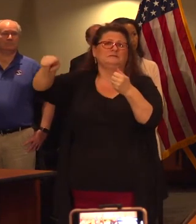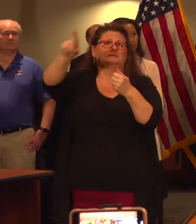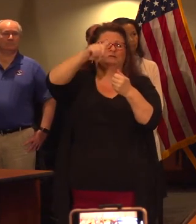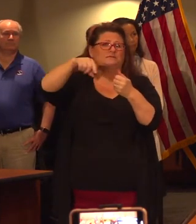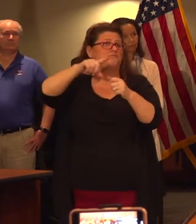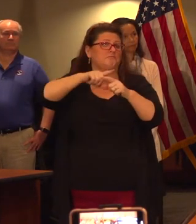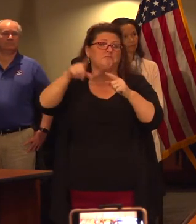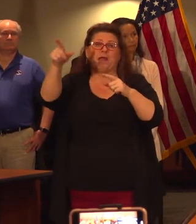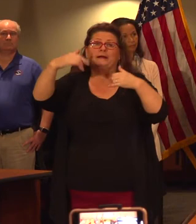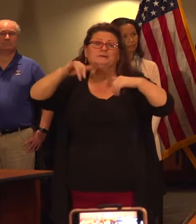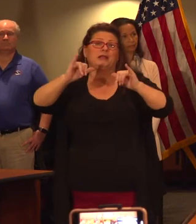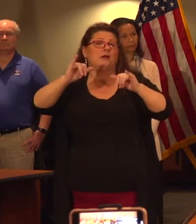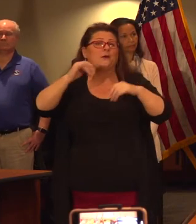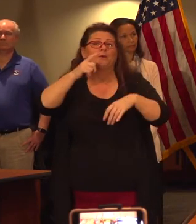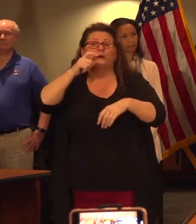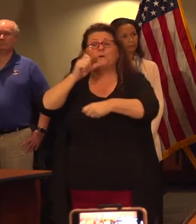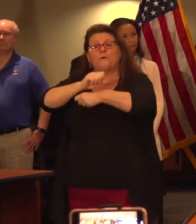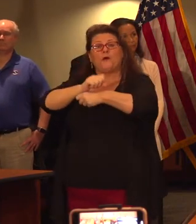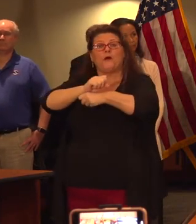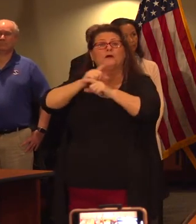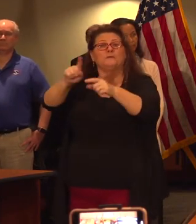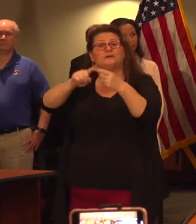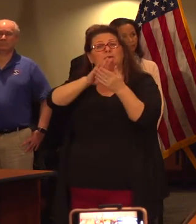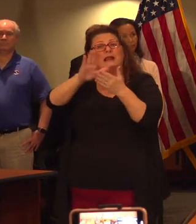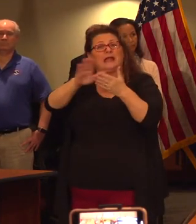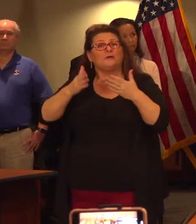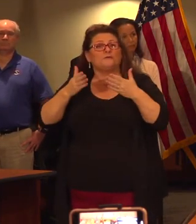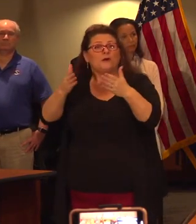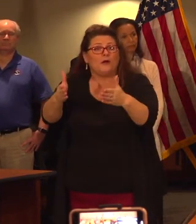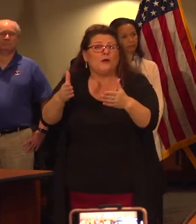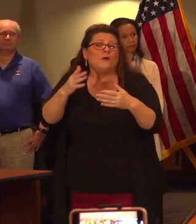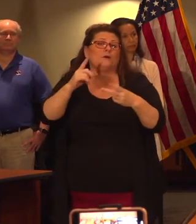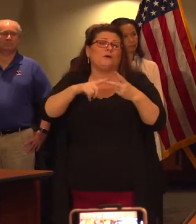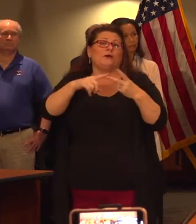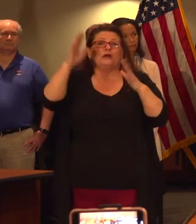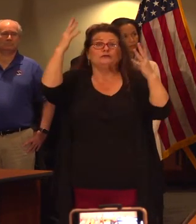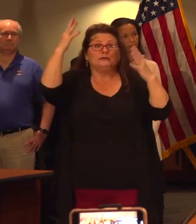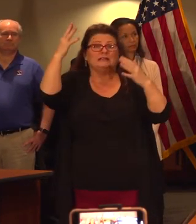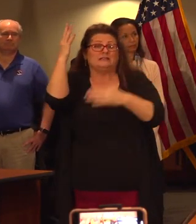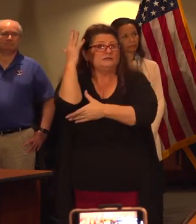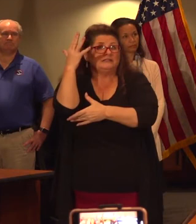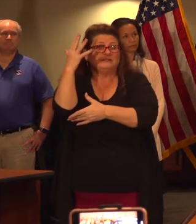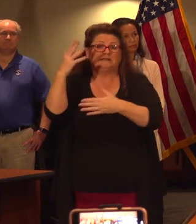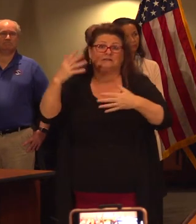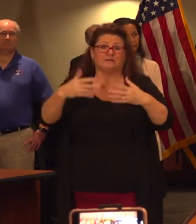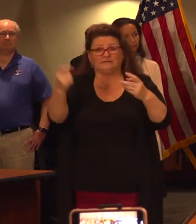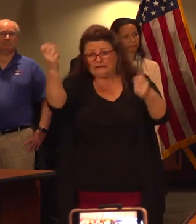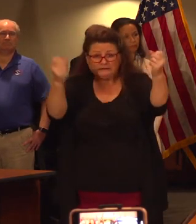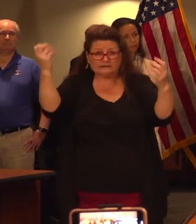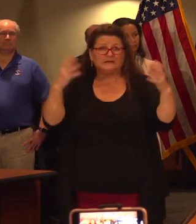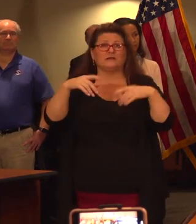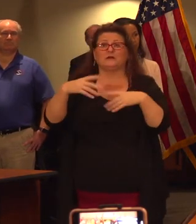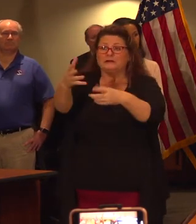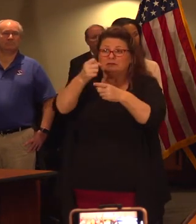care of the workers that were coming to clean up the roads, to get the trees out of the roads and out of the houses,